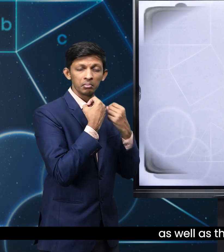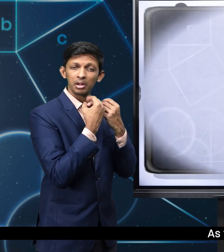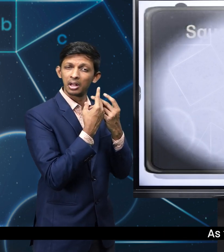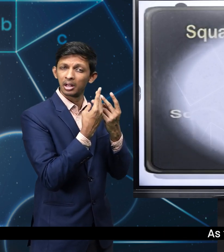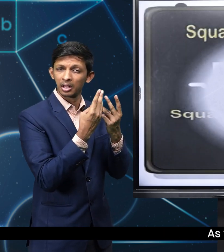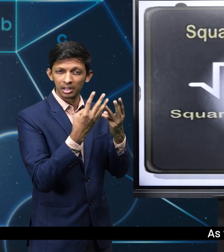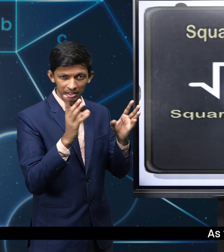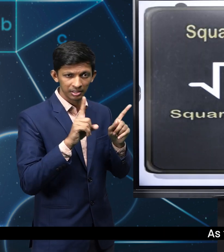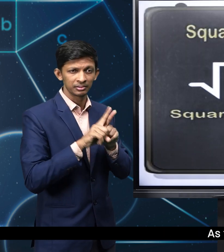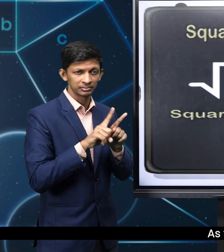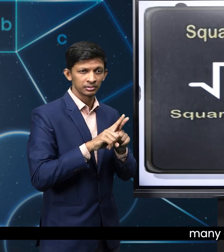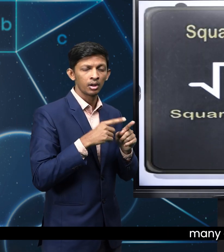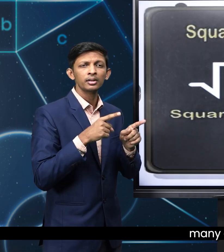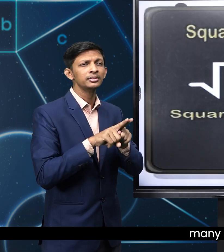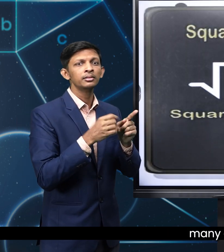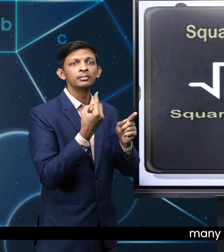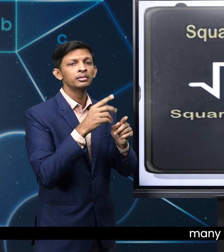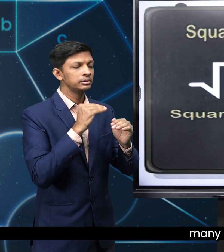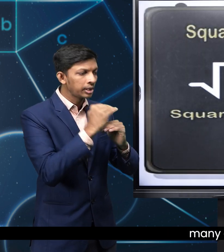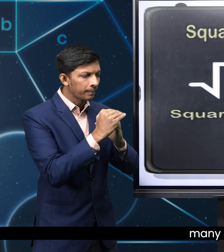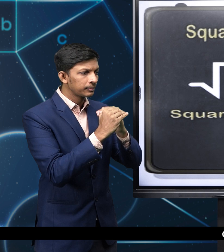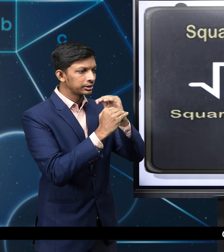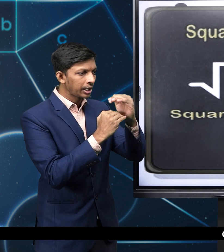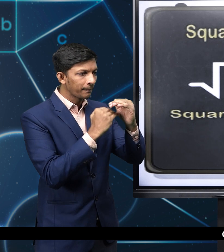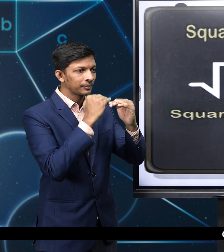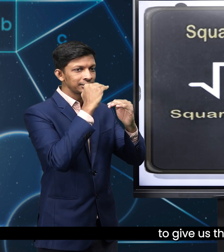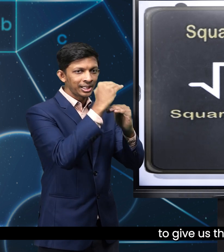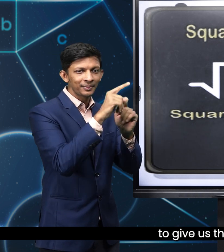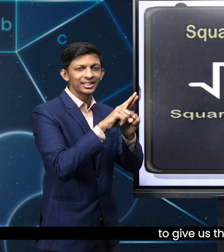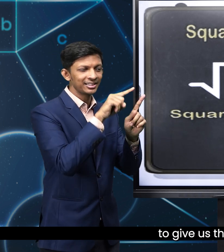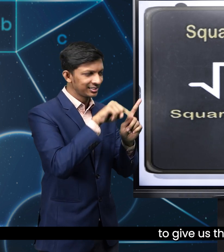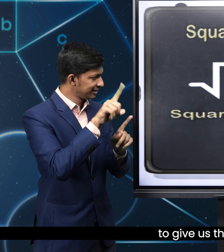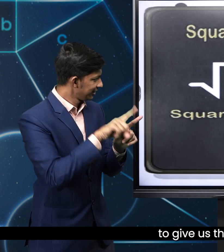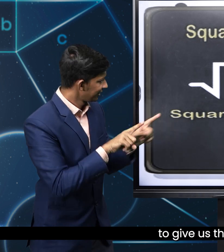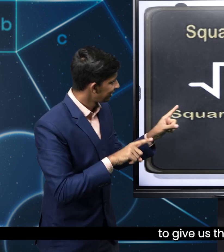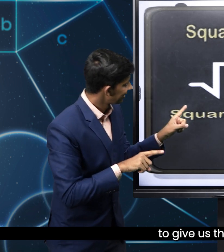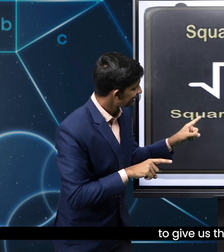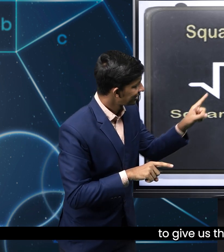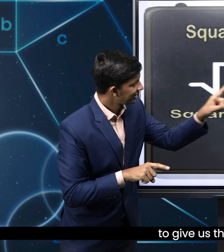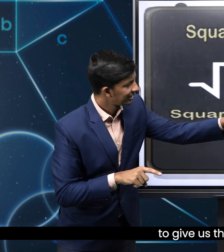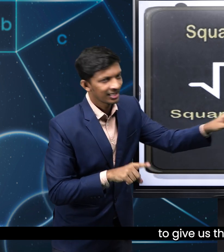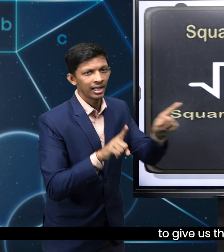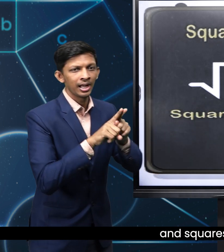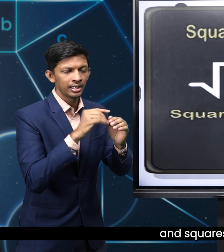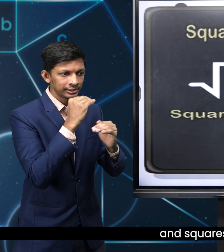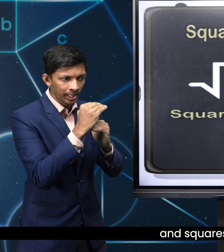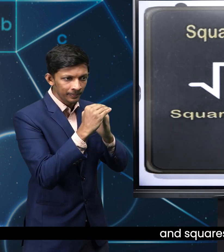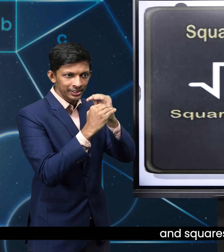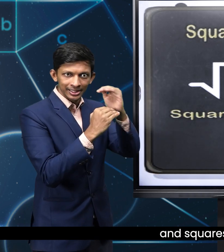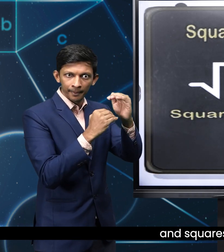As time progressed, many extraordinary minds came together to give us the concept of square roots and squares as we